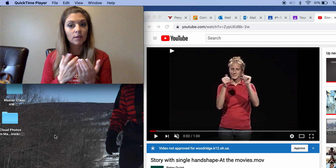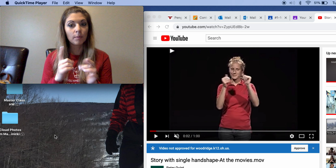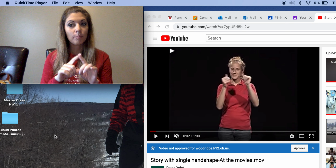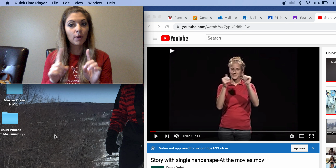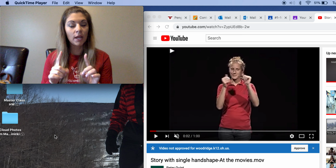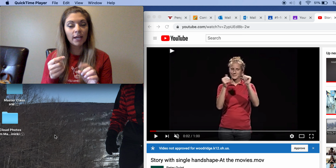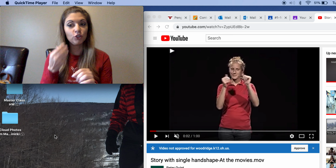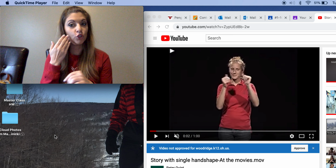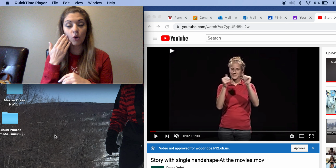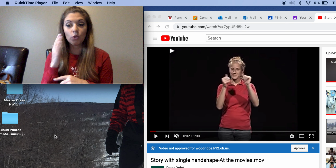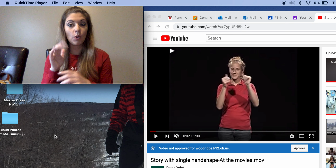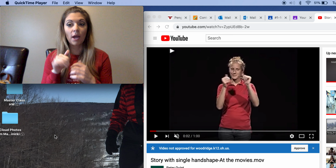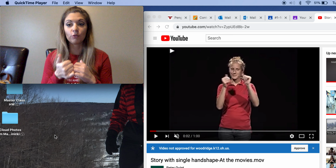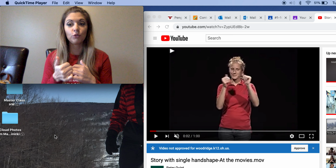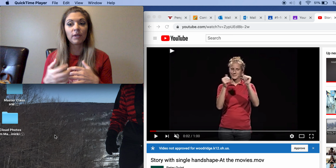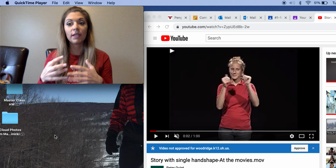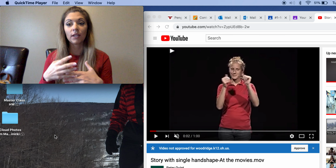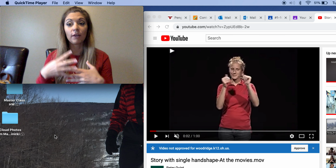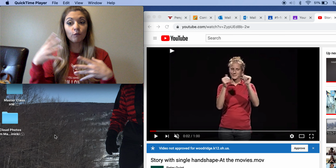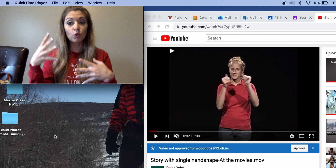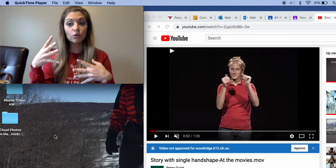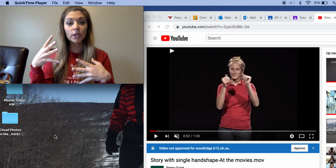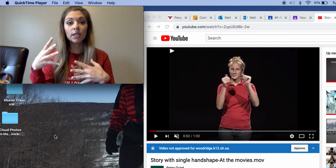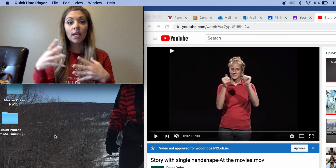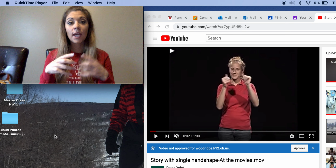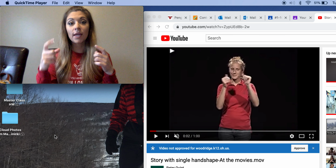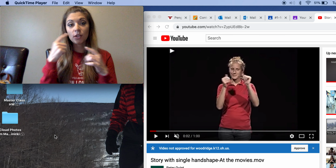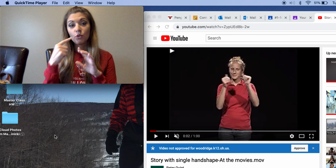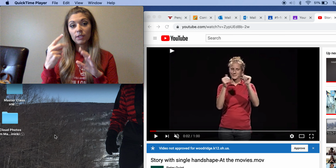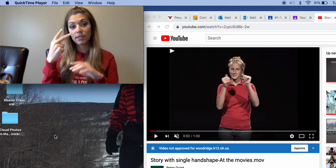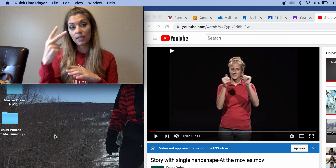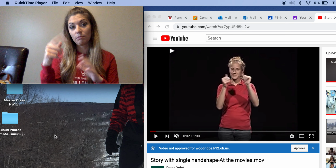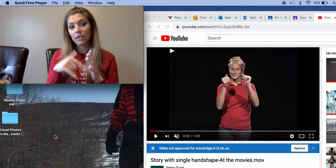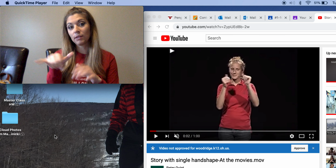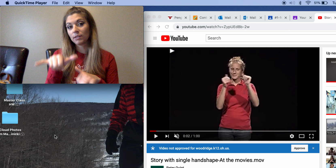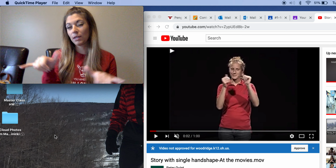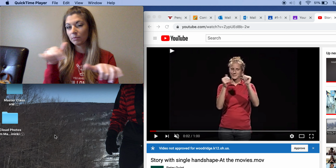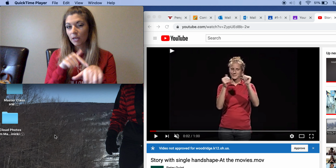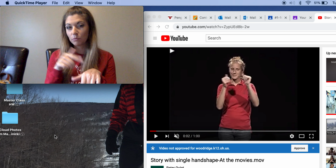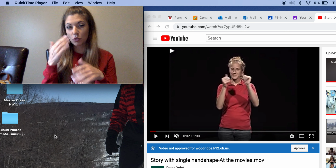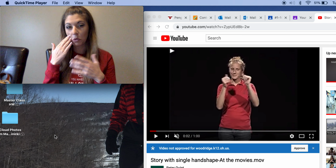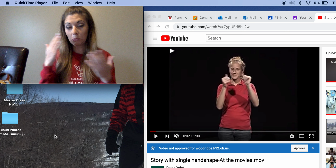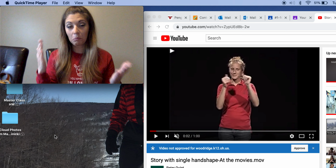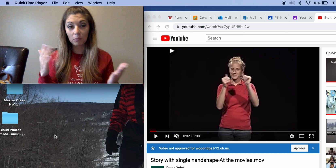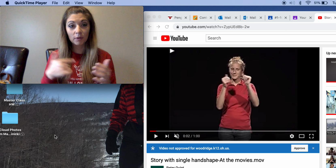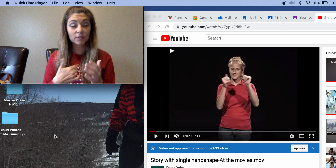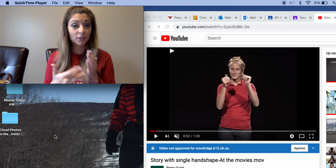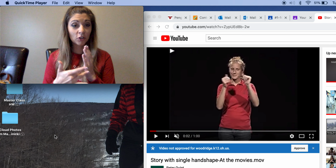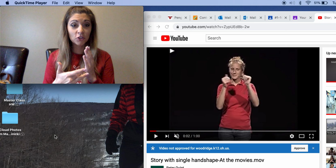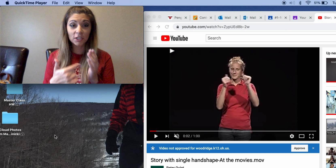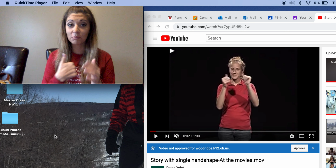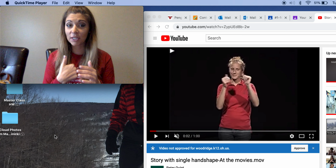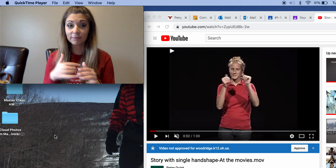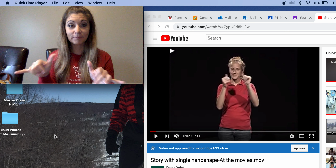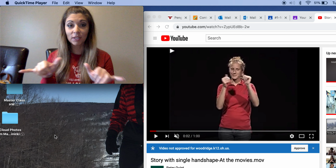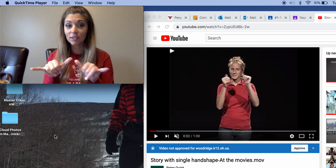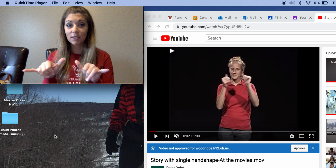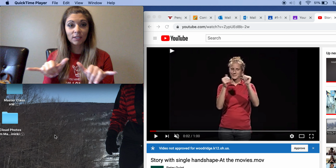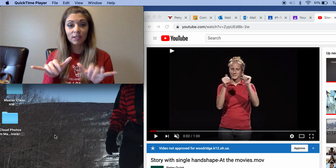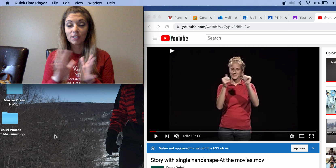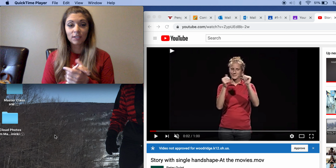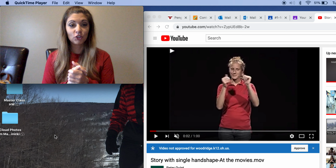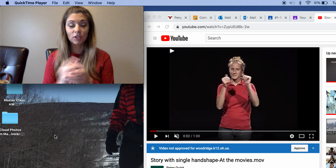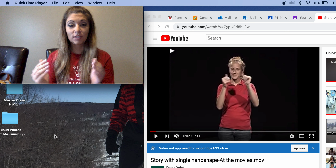class, but I don't know how to make it like full screen, and then you can see me at the same time. So technology, me,